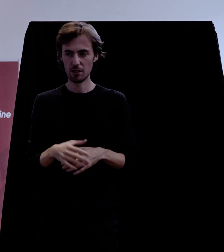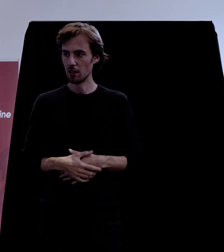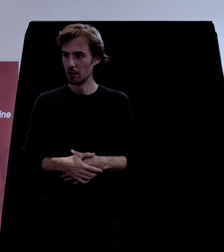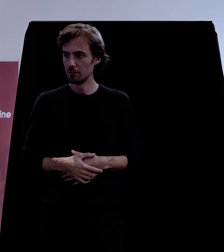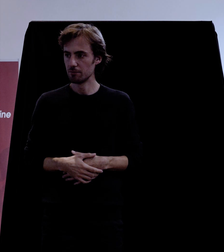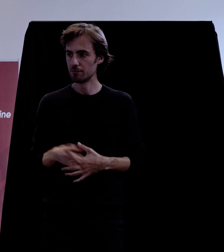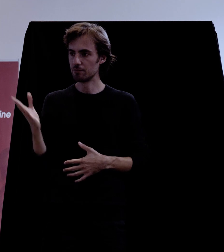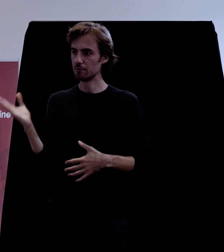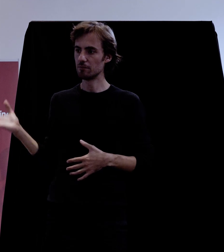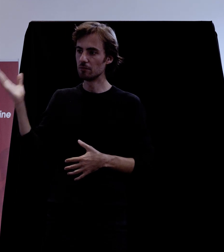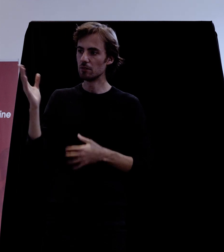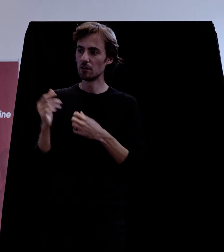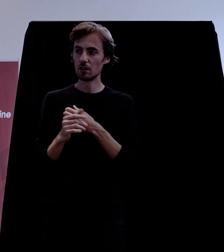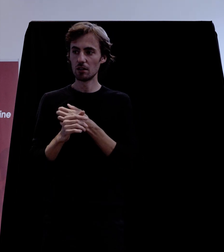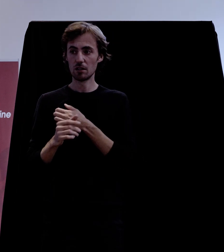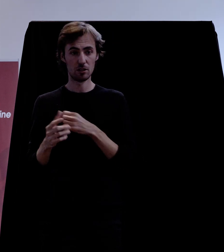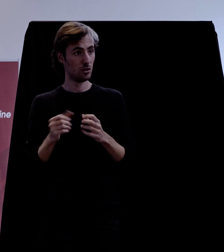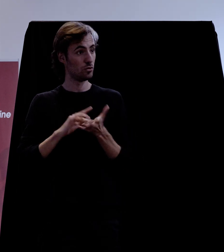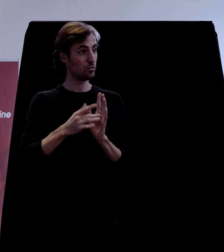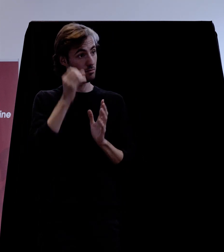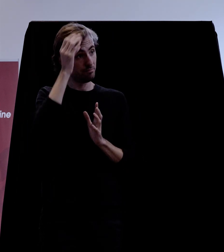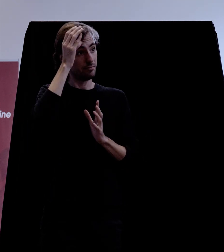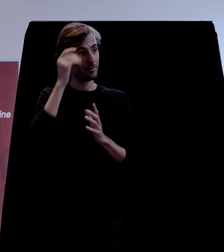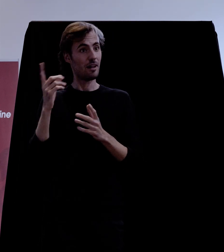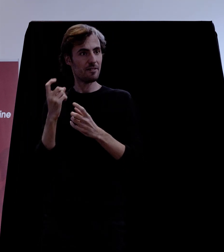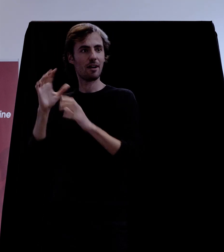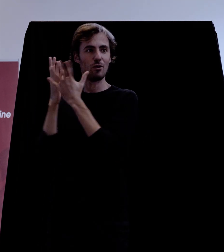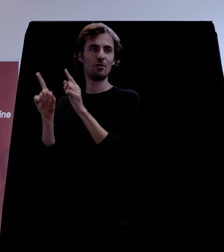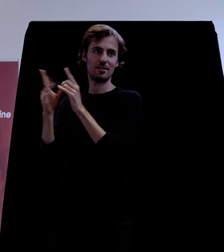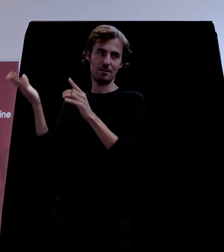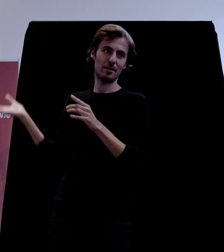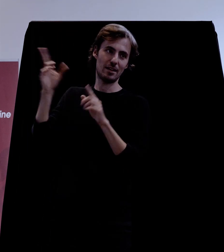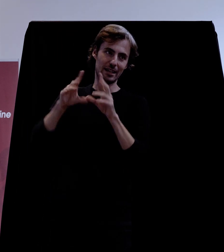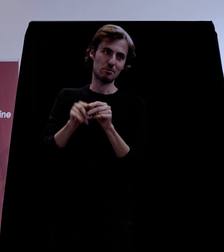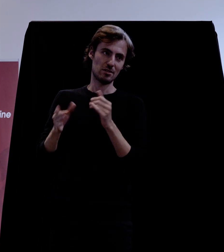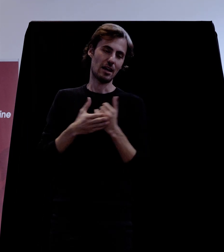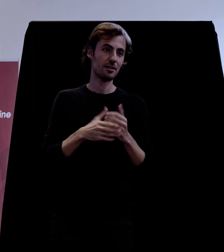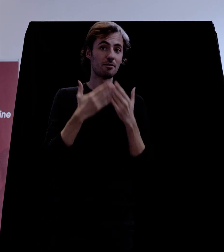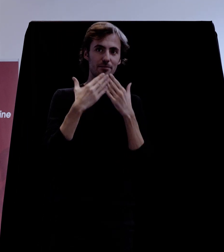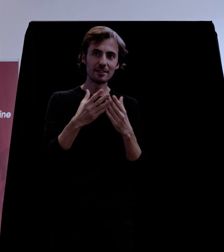So, merci beaucoup, and time for questions.